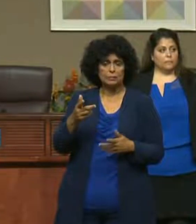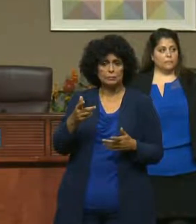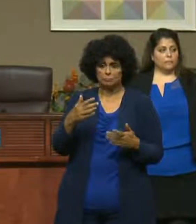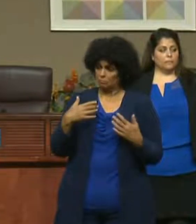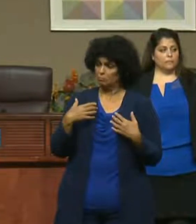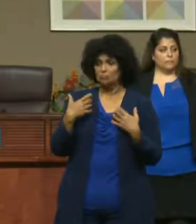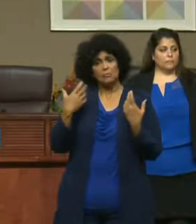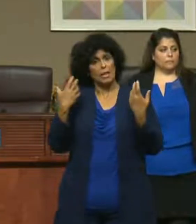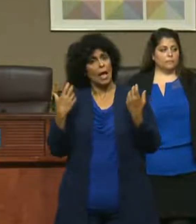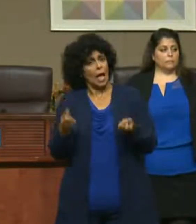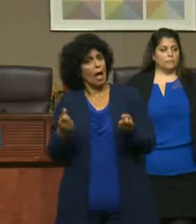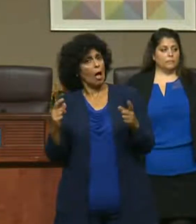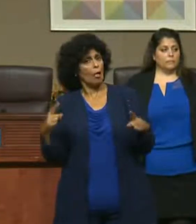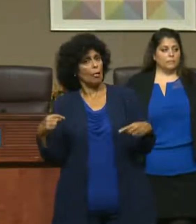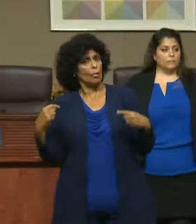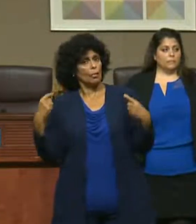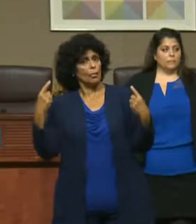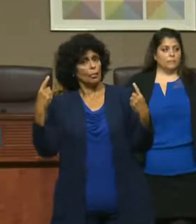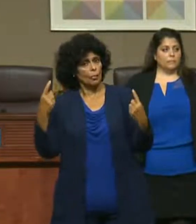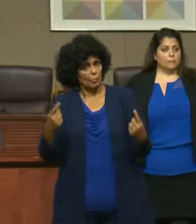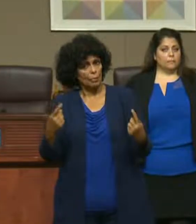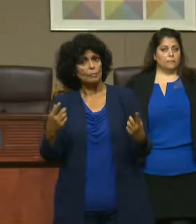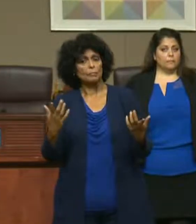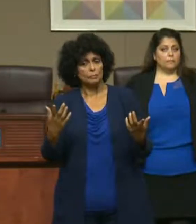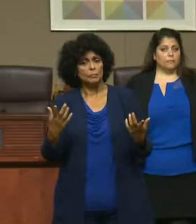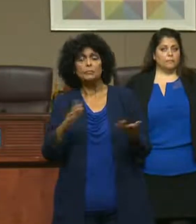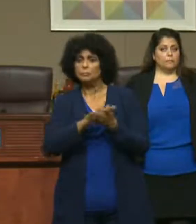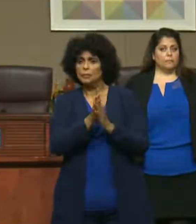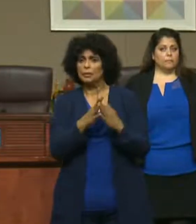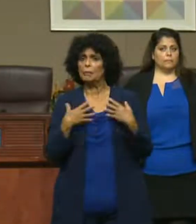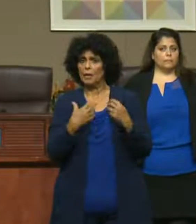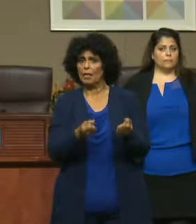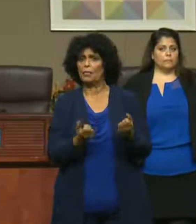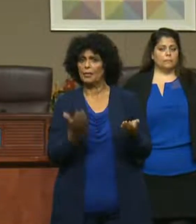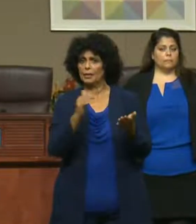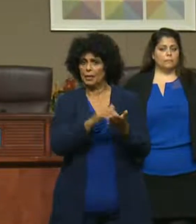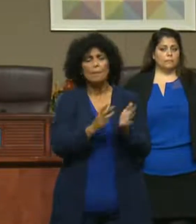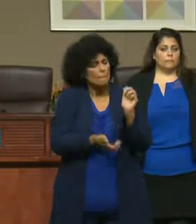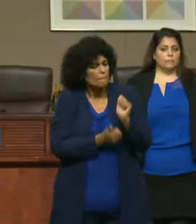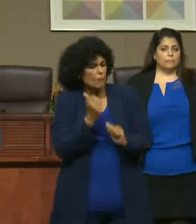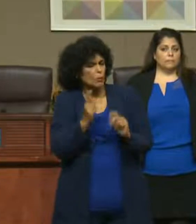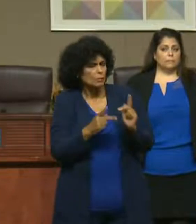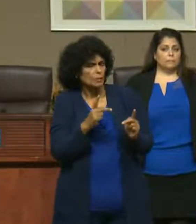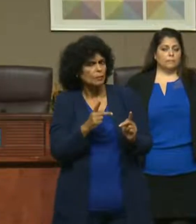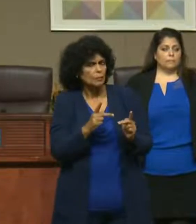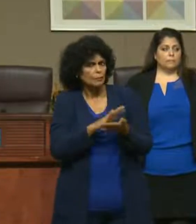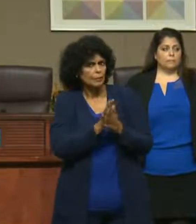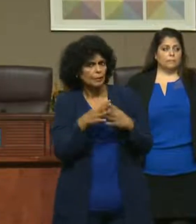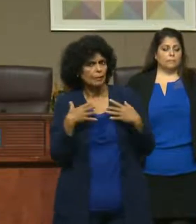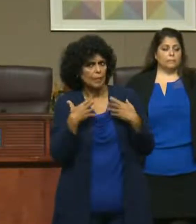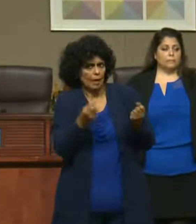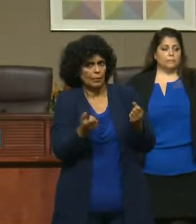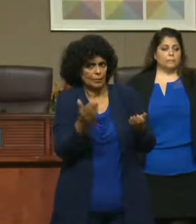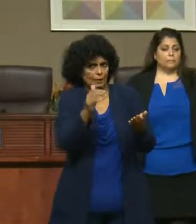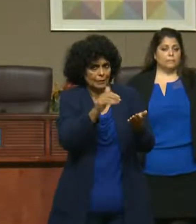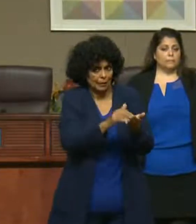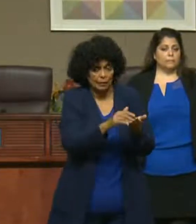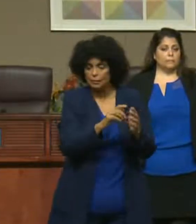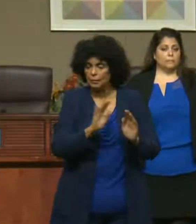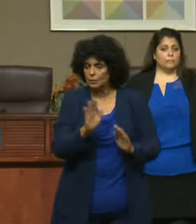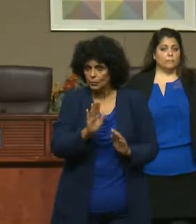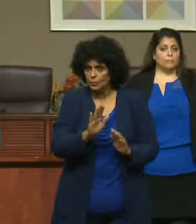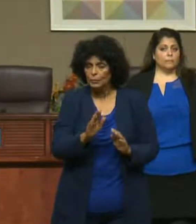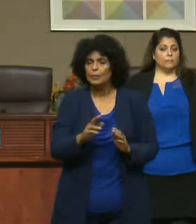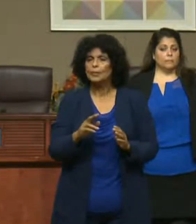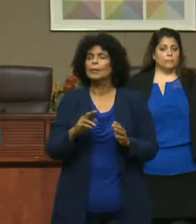health and is going to perform well. For the most part, most people do perform well. The issue is that that individual doesn't